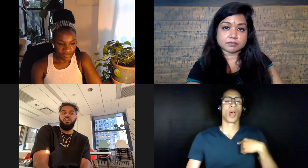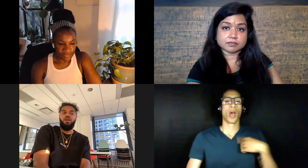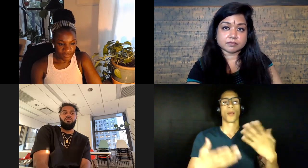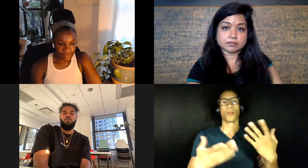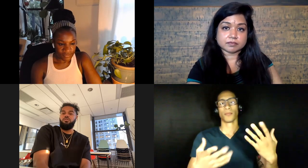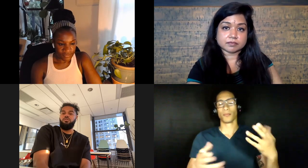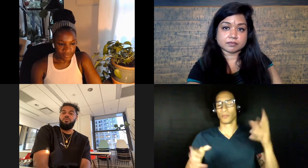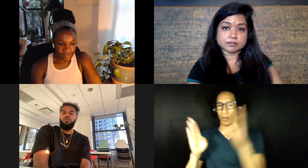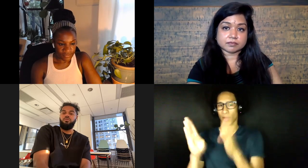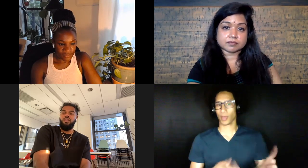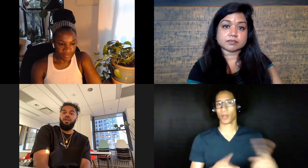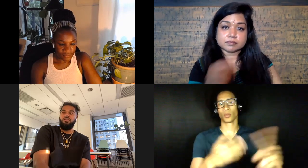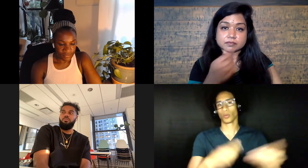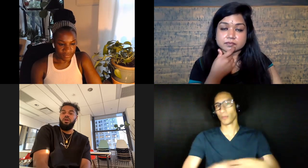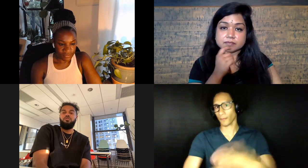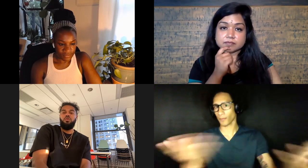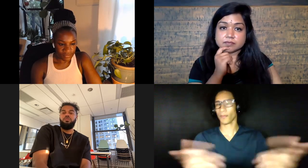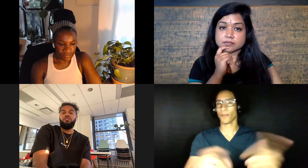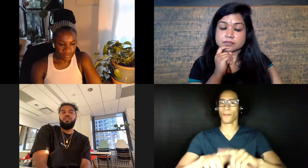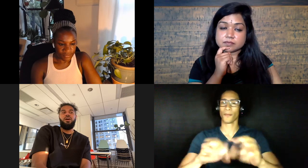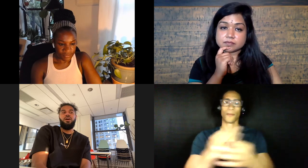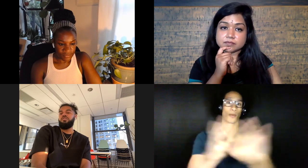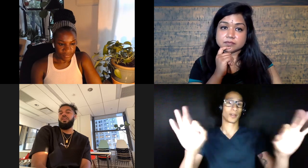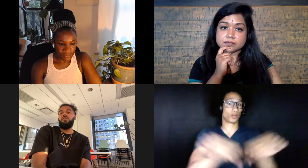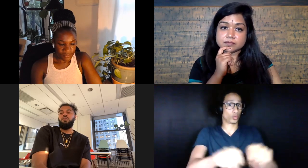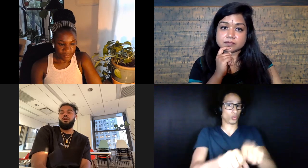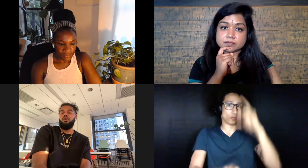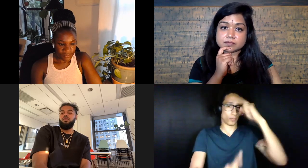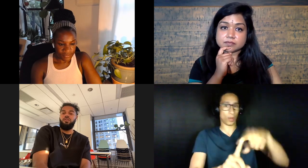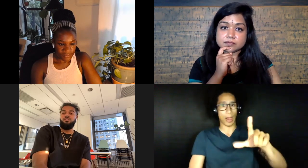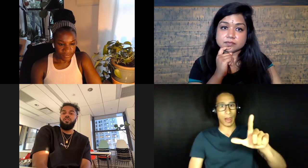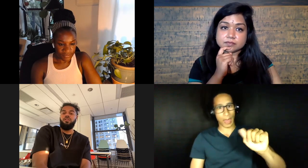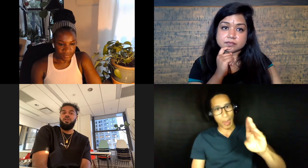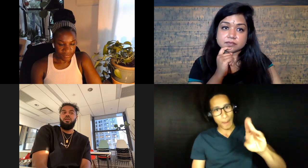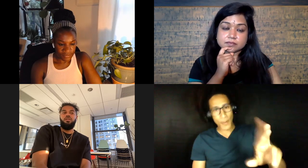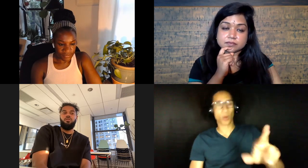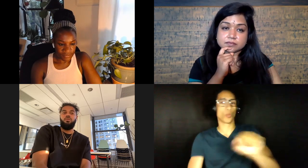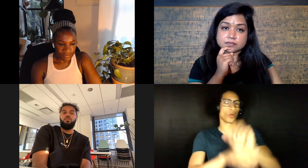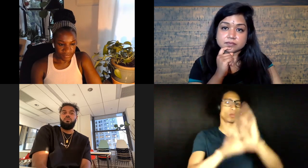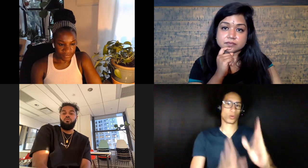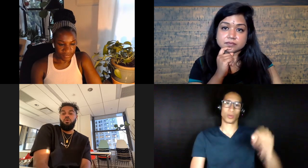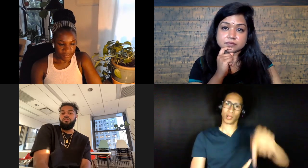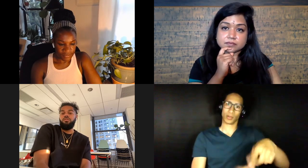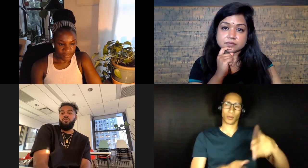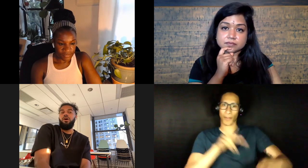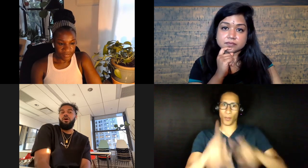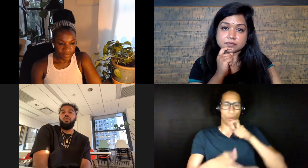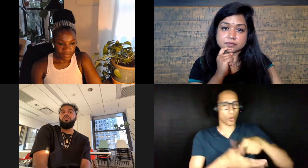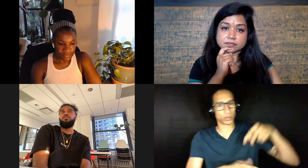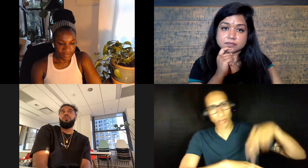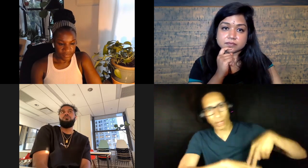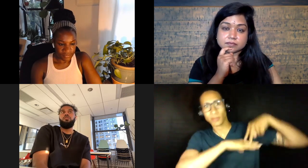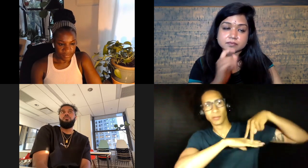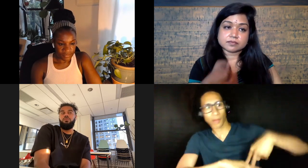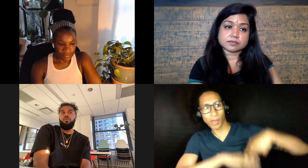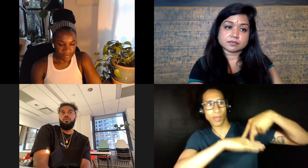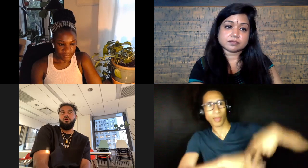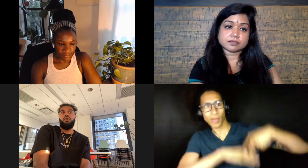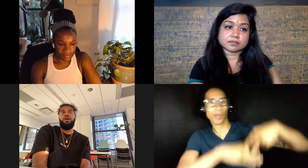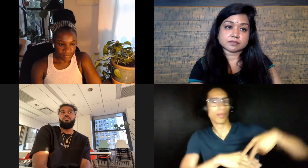amazing. Tap back the replay to pick that one up. Um, Okay. I want to shift over to Q&A. Thank you